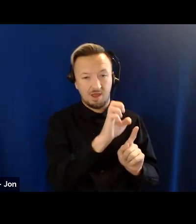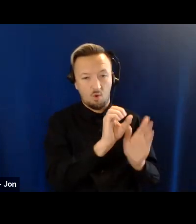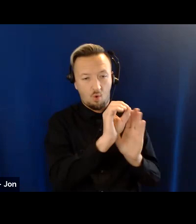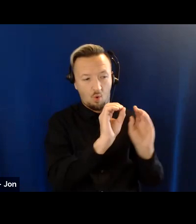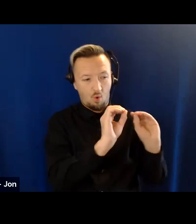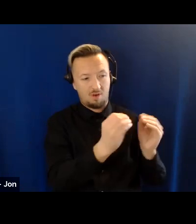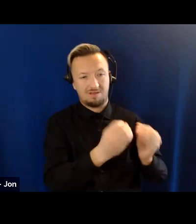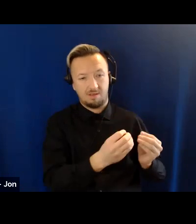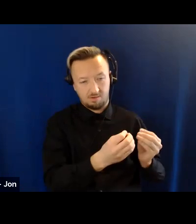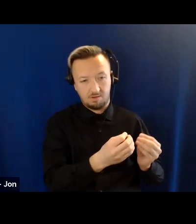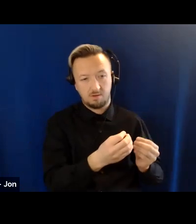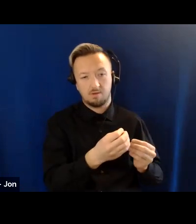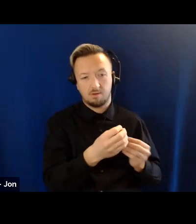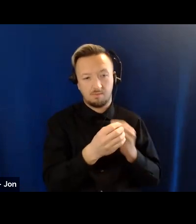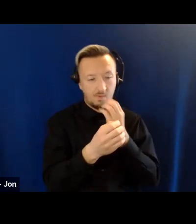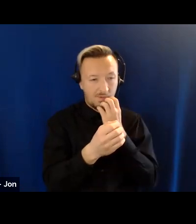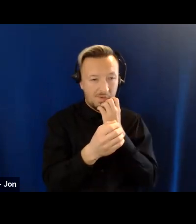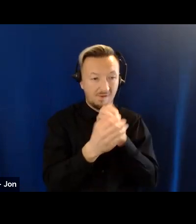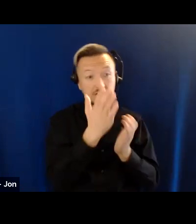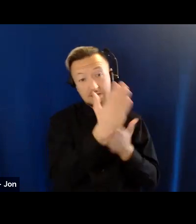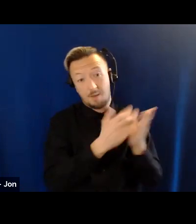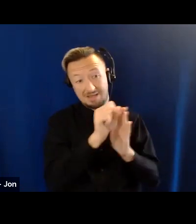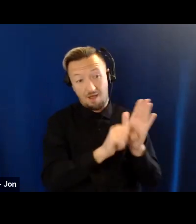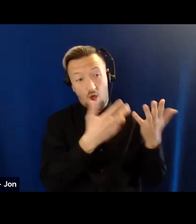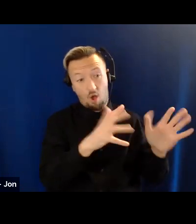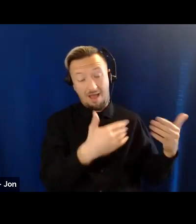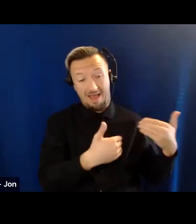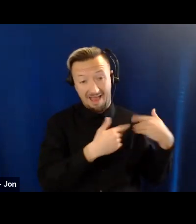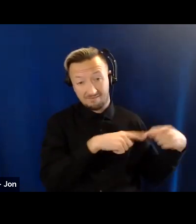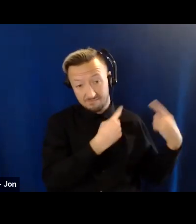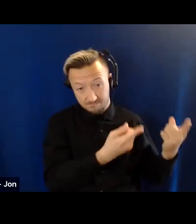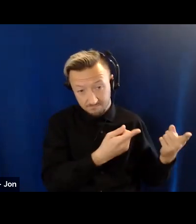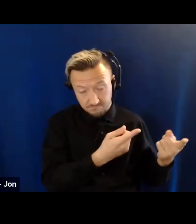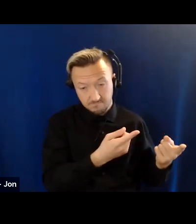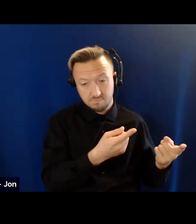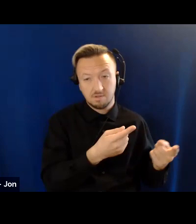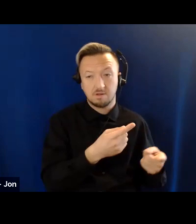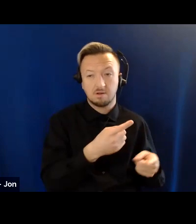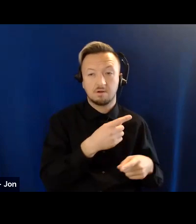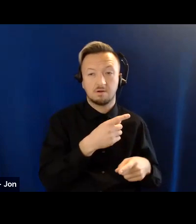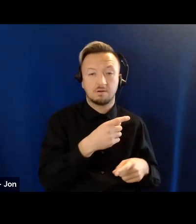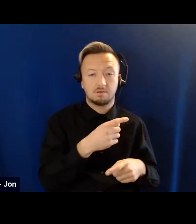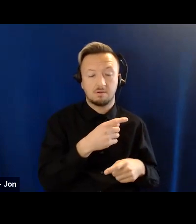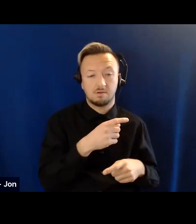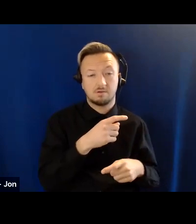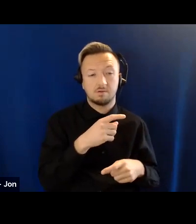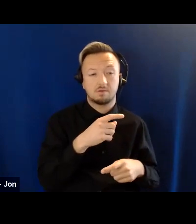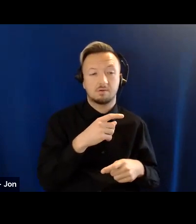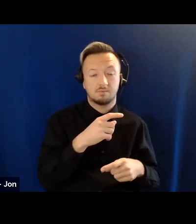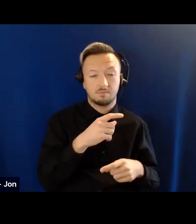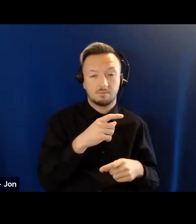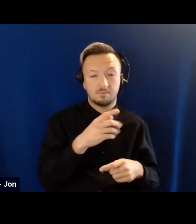states. States have either had it for a long time and have much experience with these managed care organizations and this way